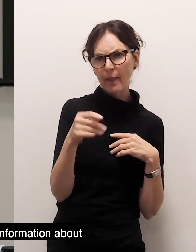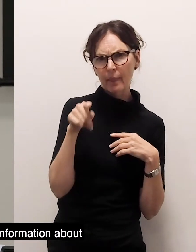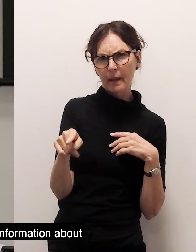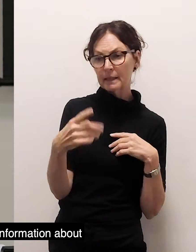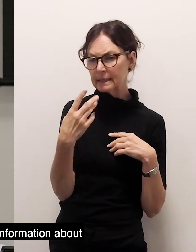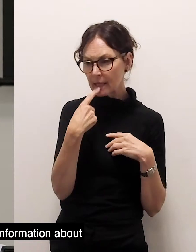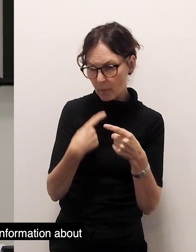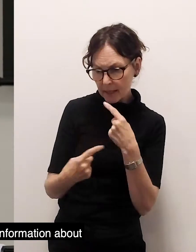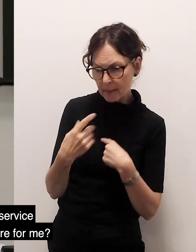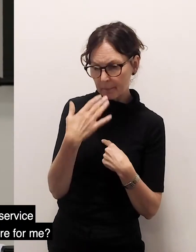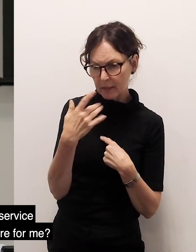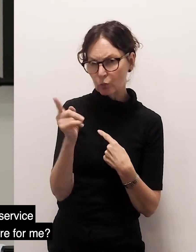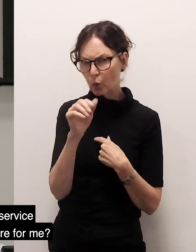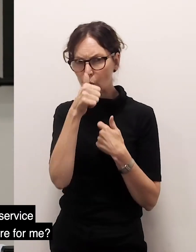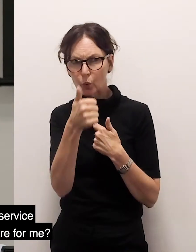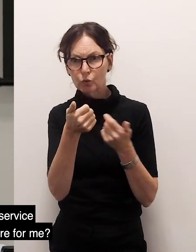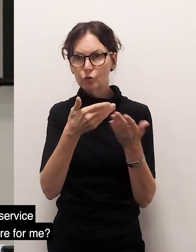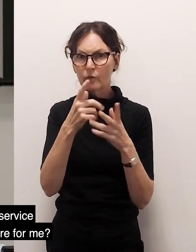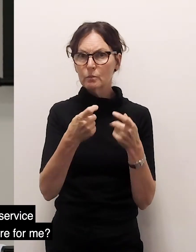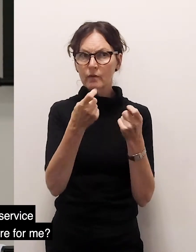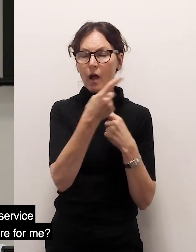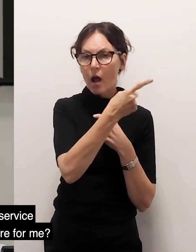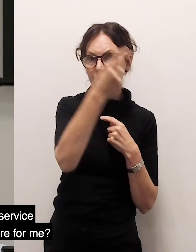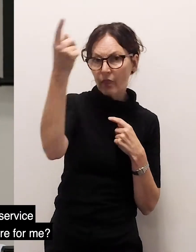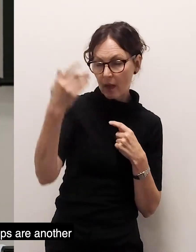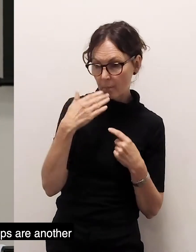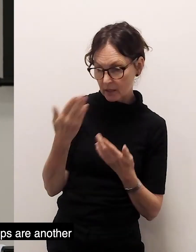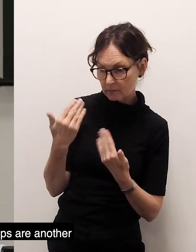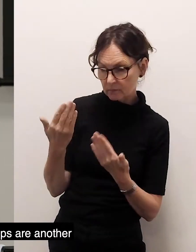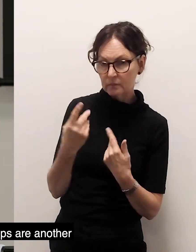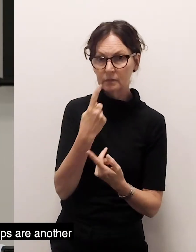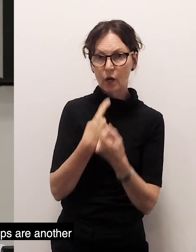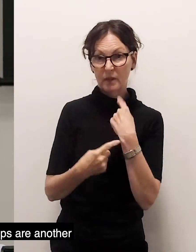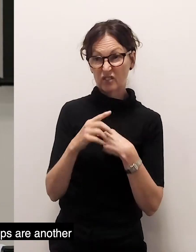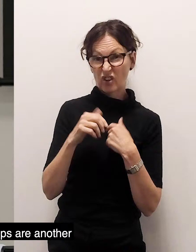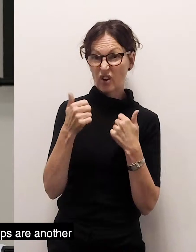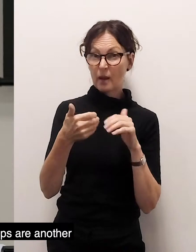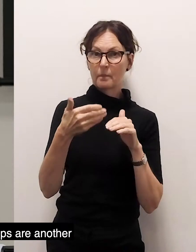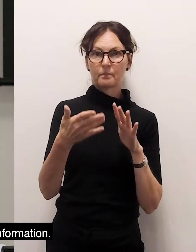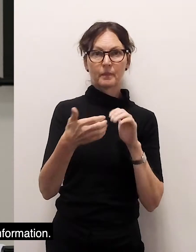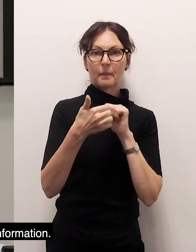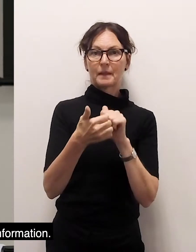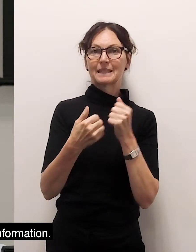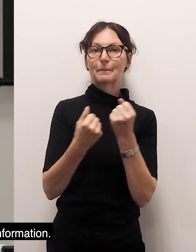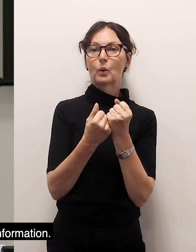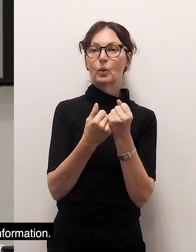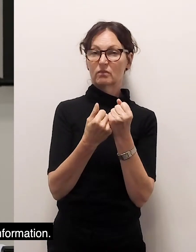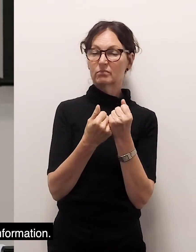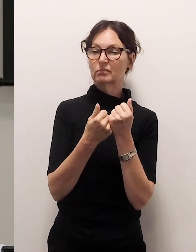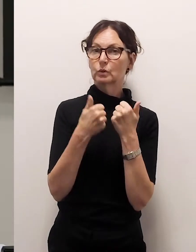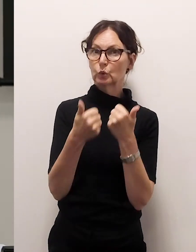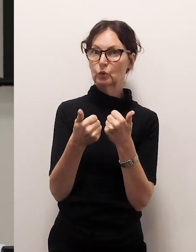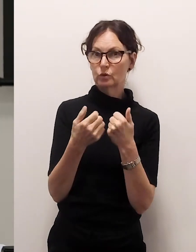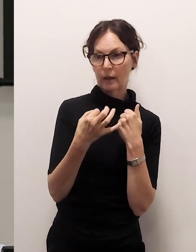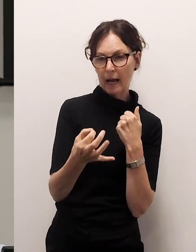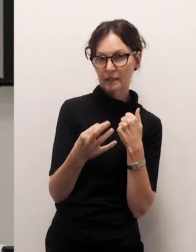and get information about what are the service providers out there for me. So peer support groups are another good source of